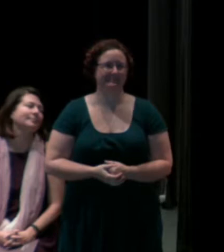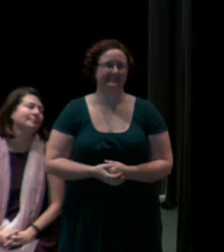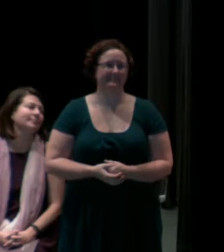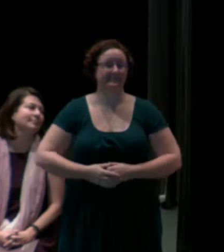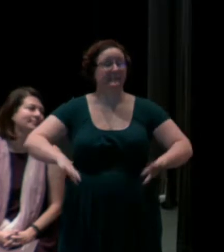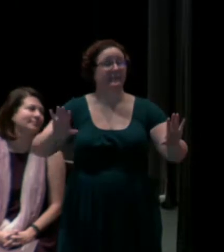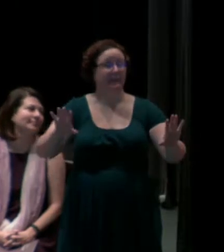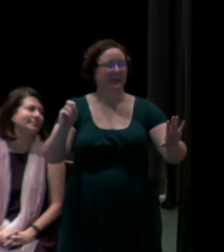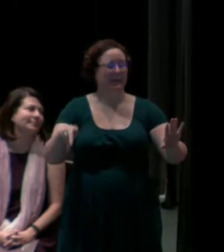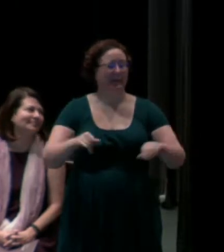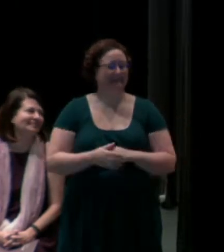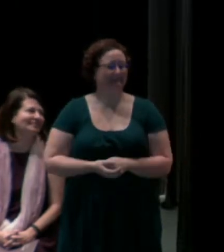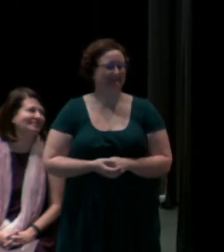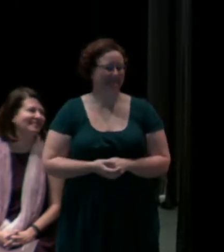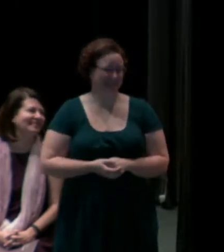Okay,